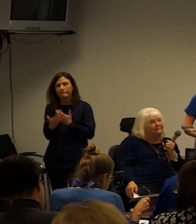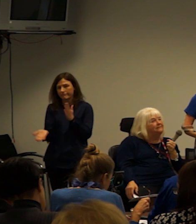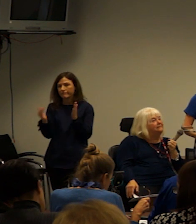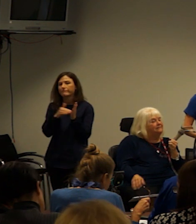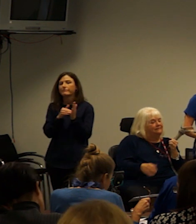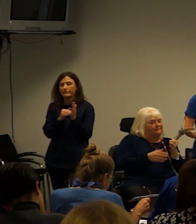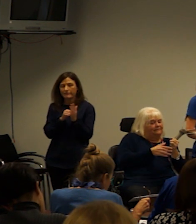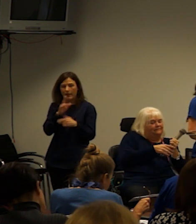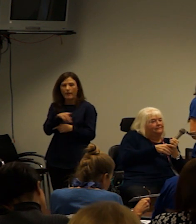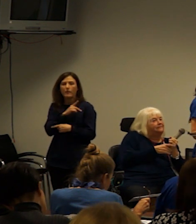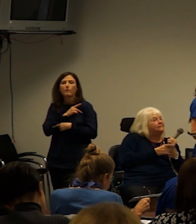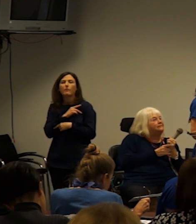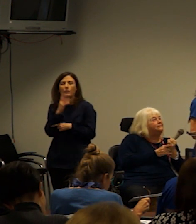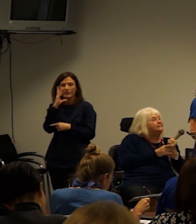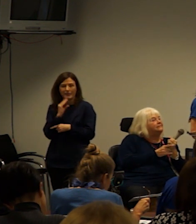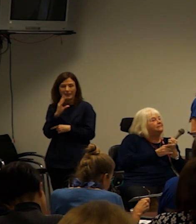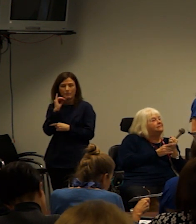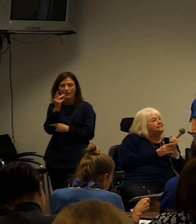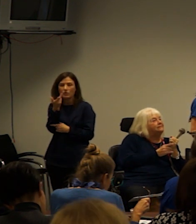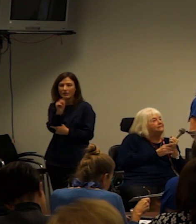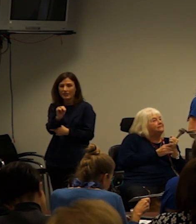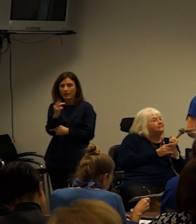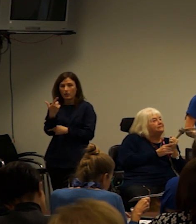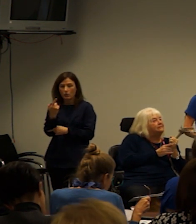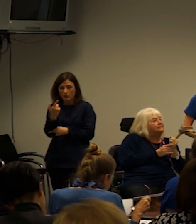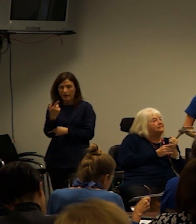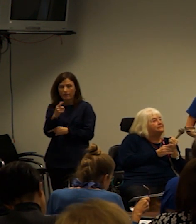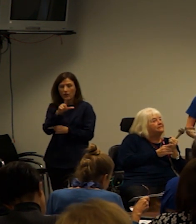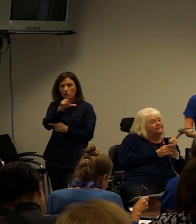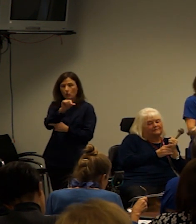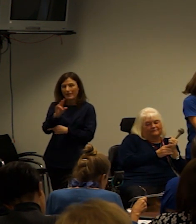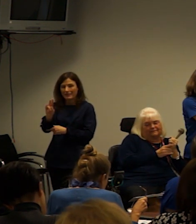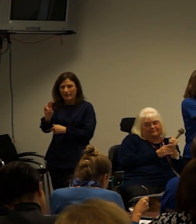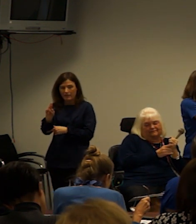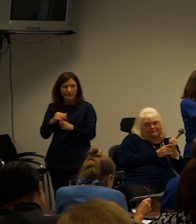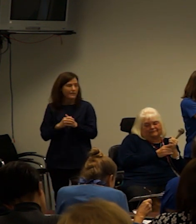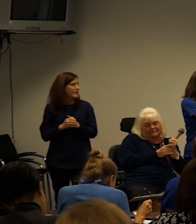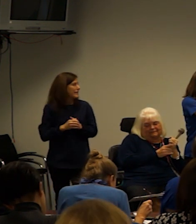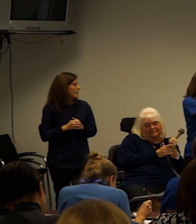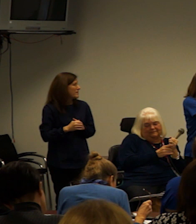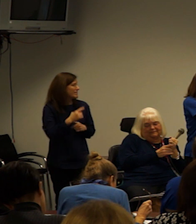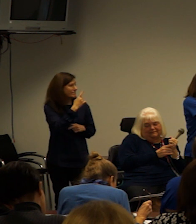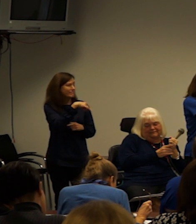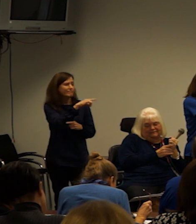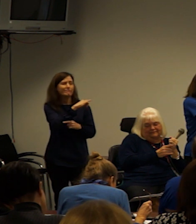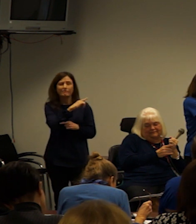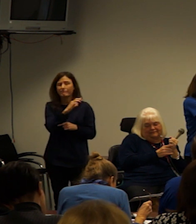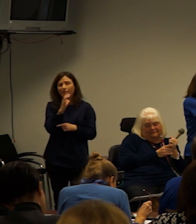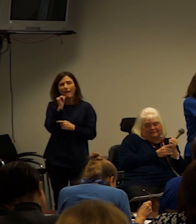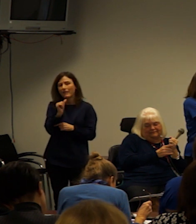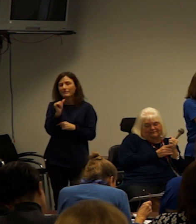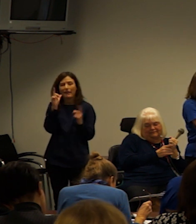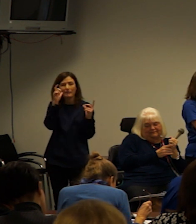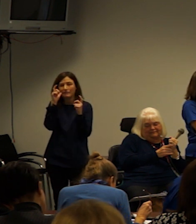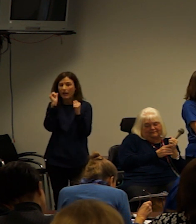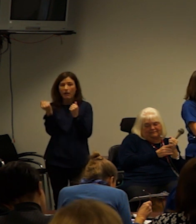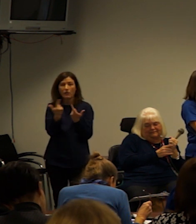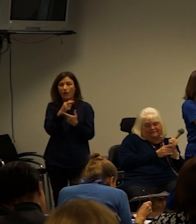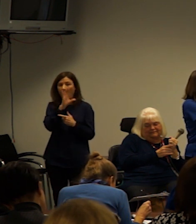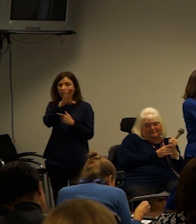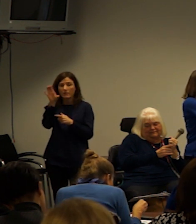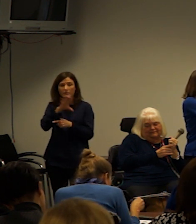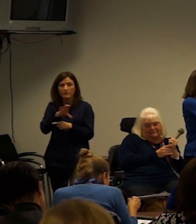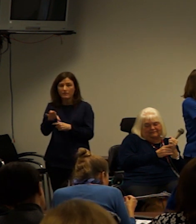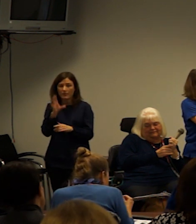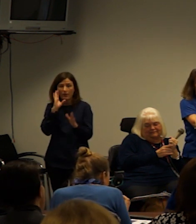Again, a personal experience, January 21st, 2017. I didn't take all of these pictures, but I